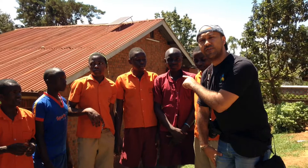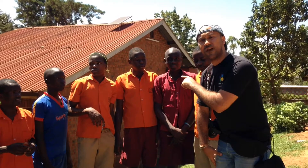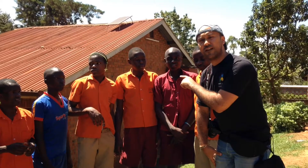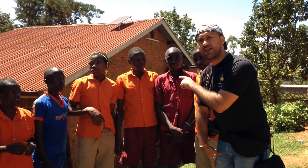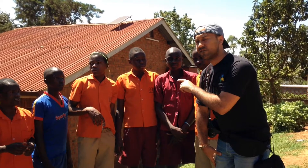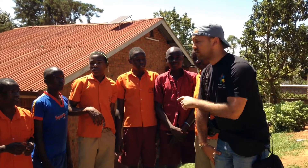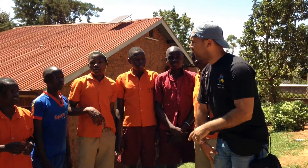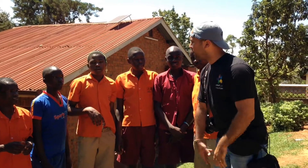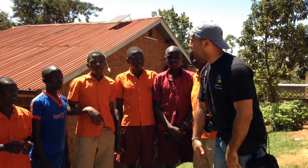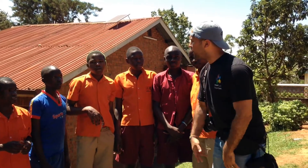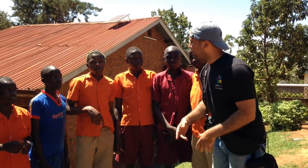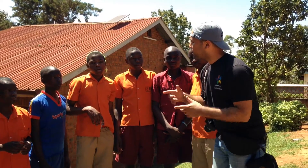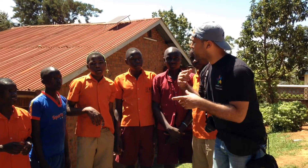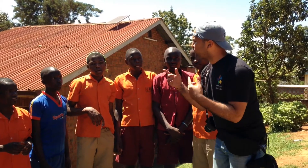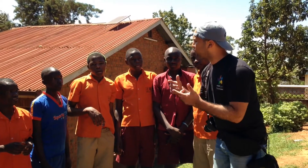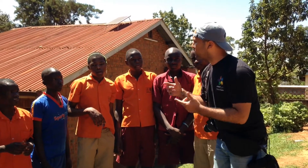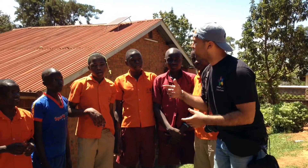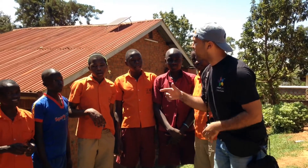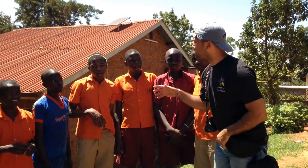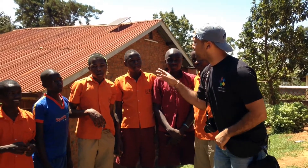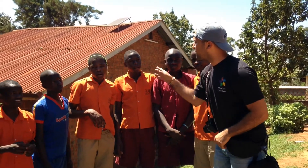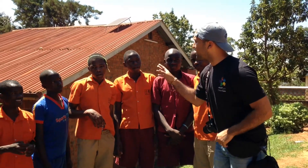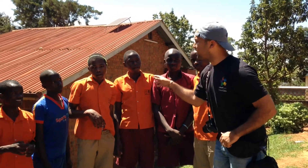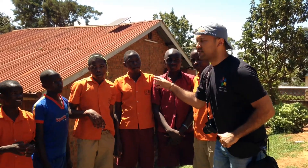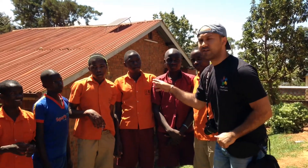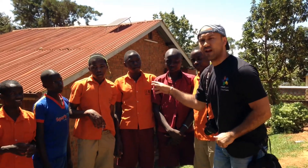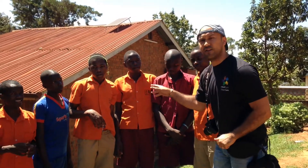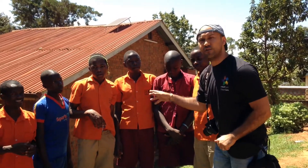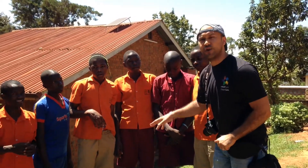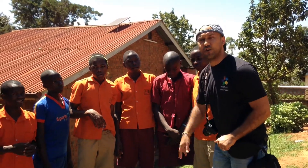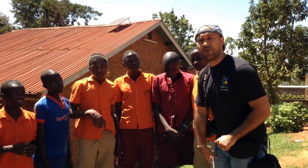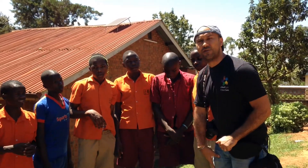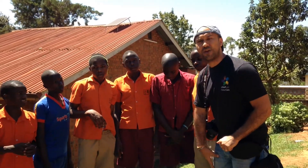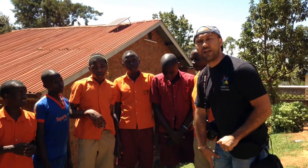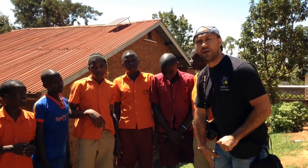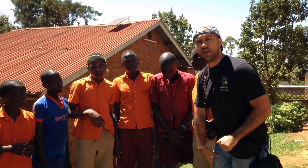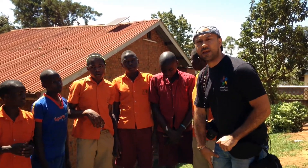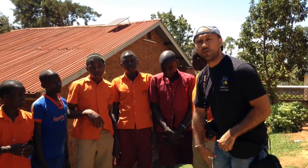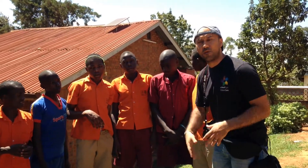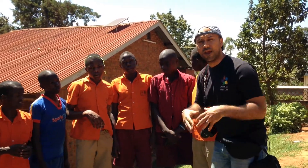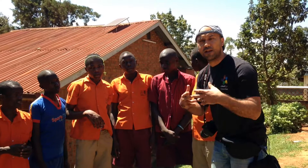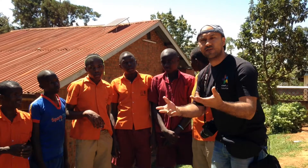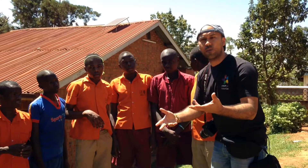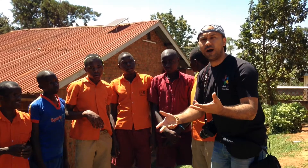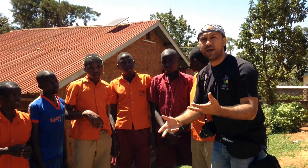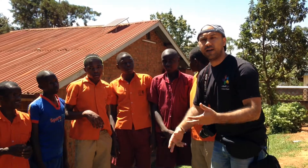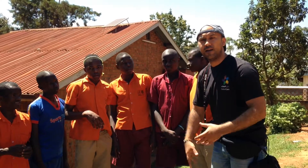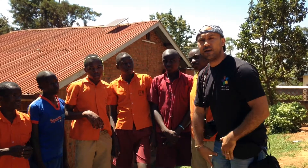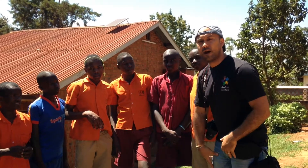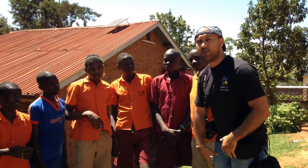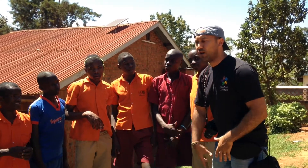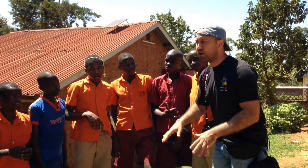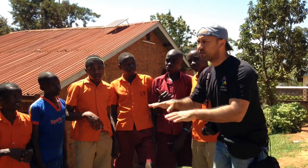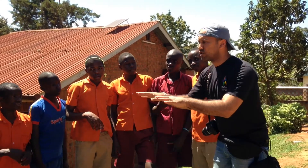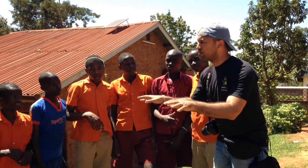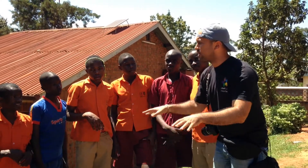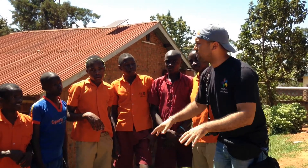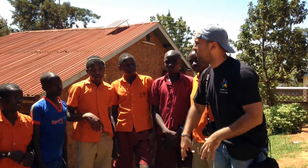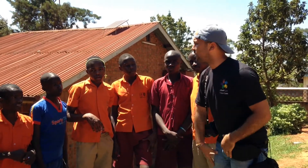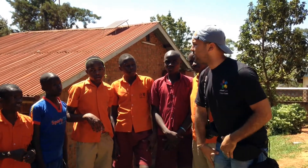did that is, it occurred to us that some of the kids at night used to go to bed really early. And when we asked why, a lot of the children here are